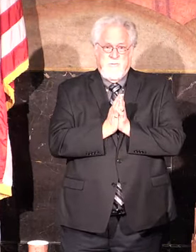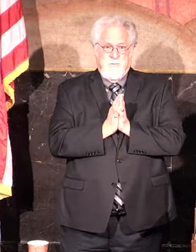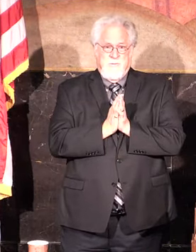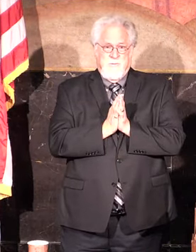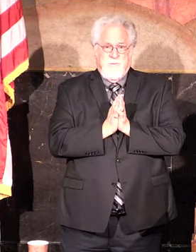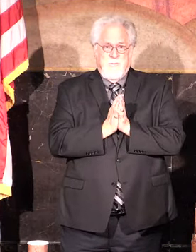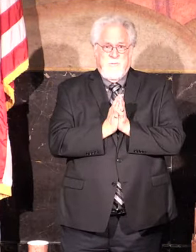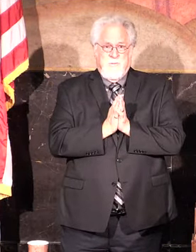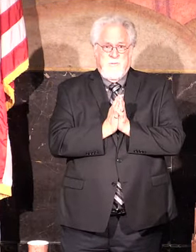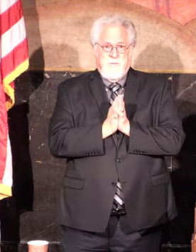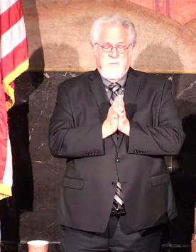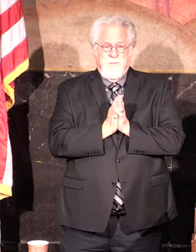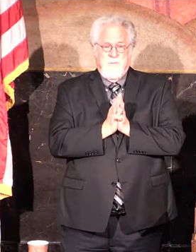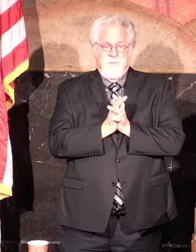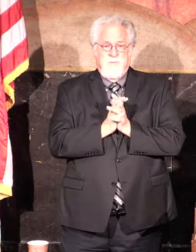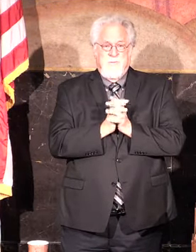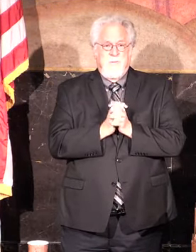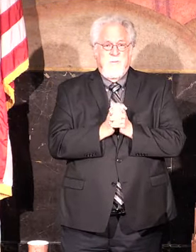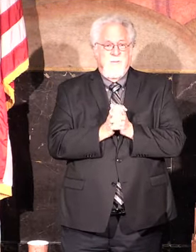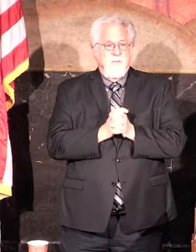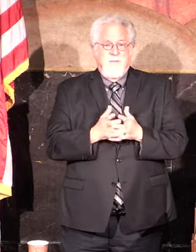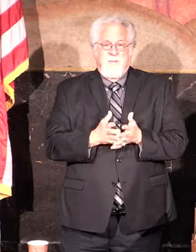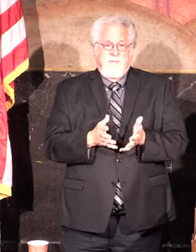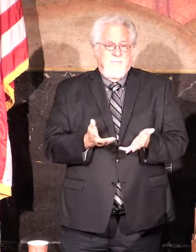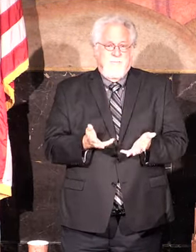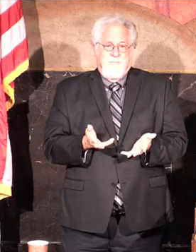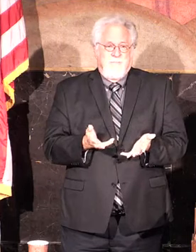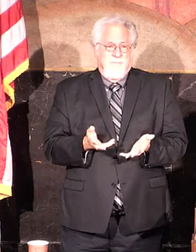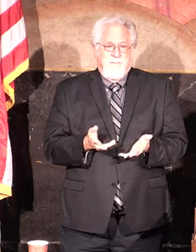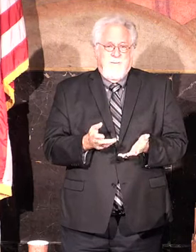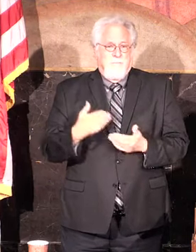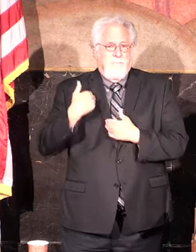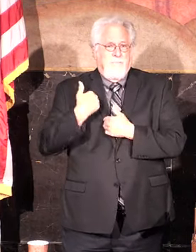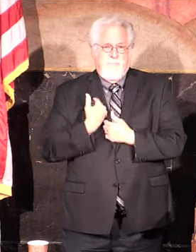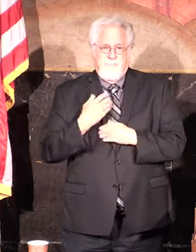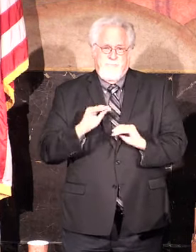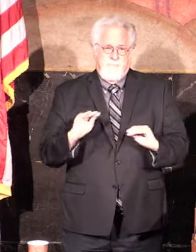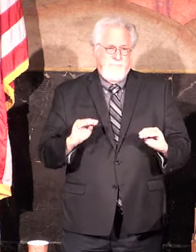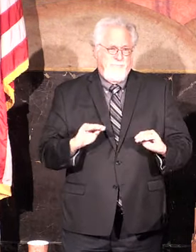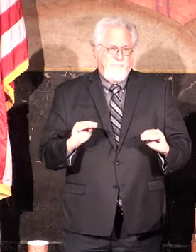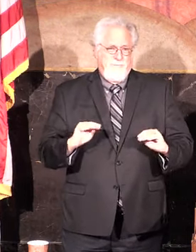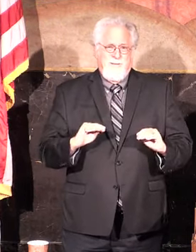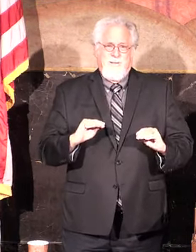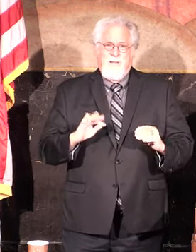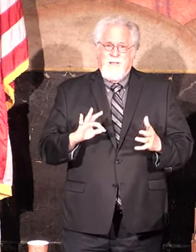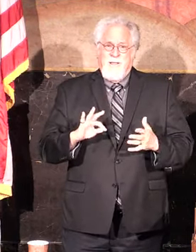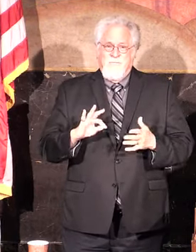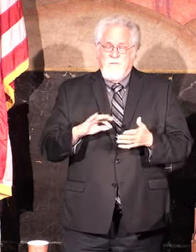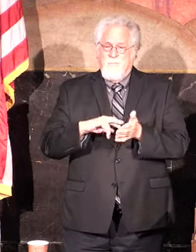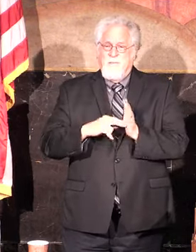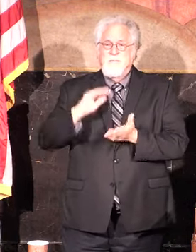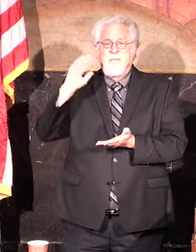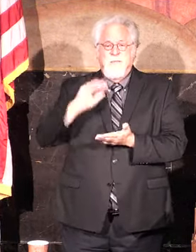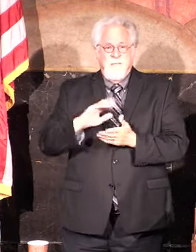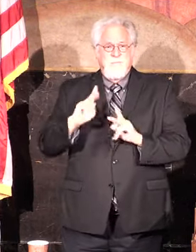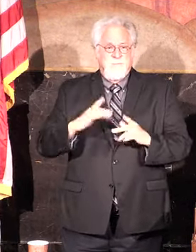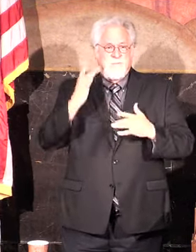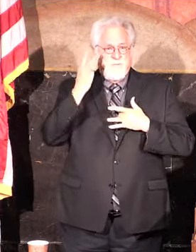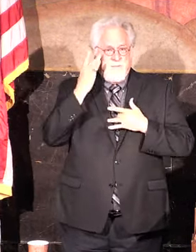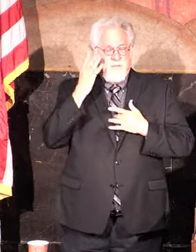you, that's hardly constitutes a burden at all, if it means that fewer people get sick